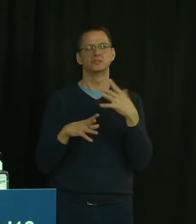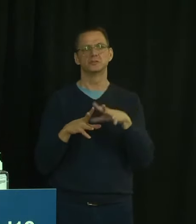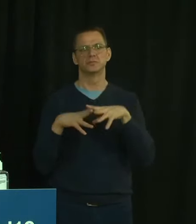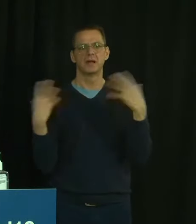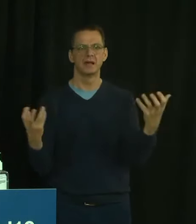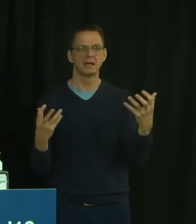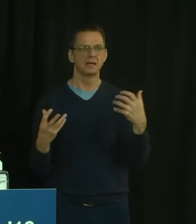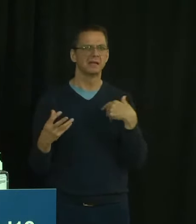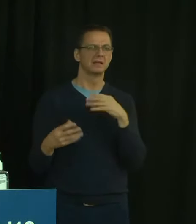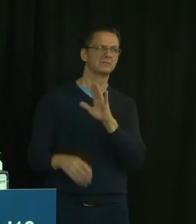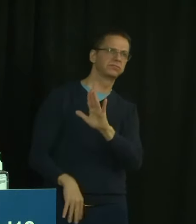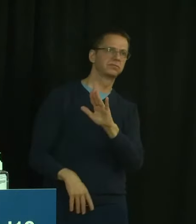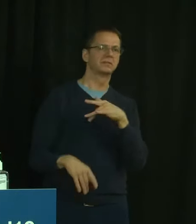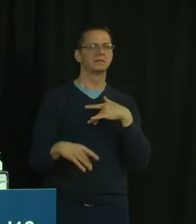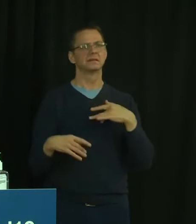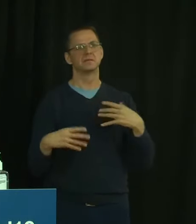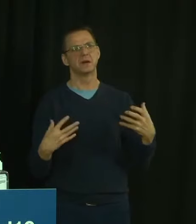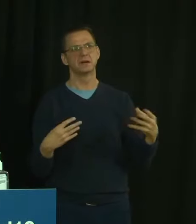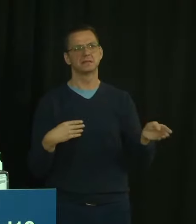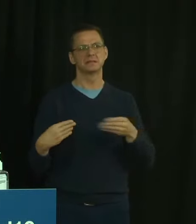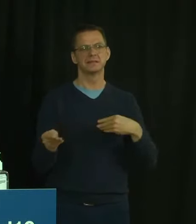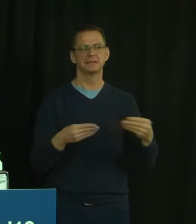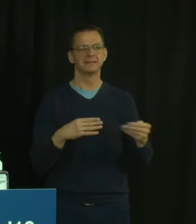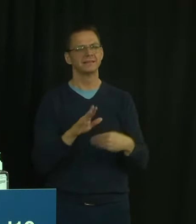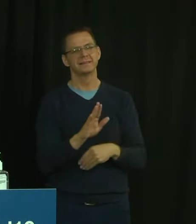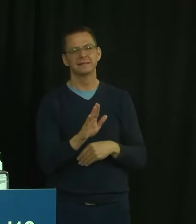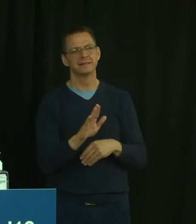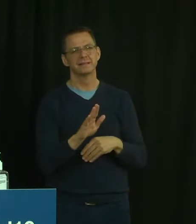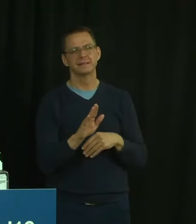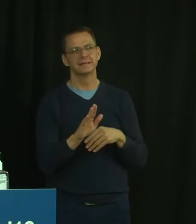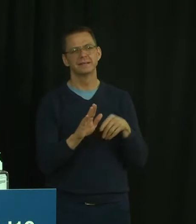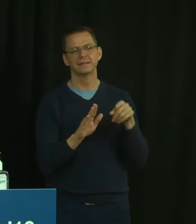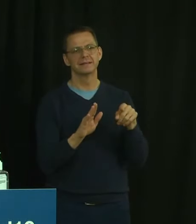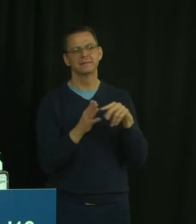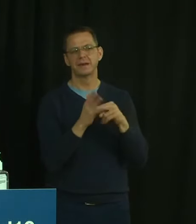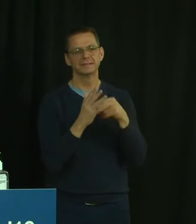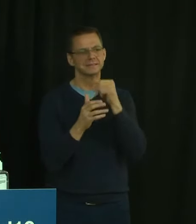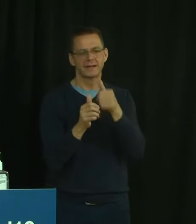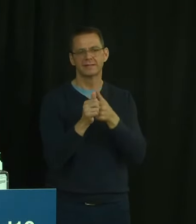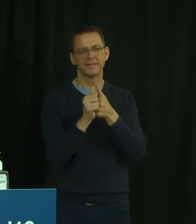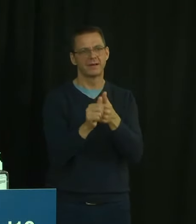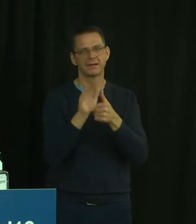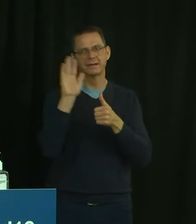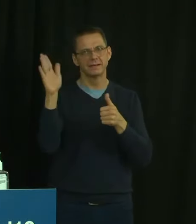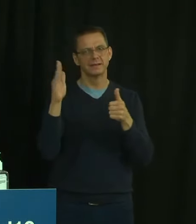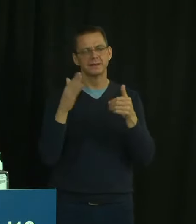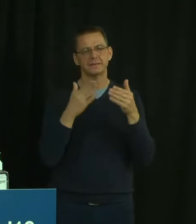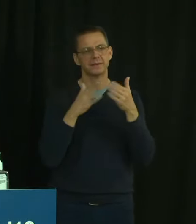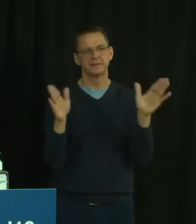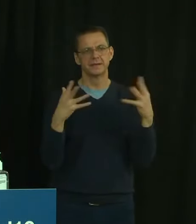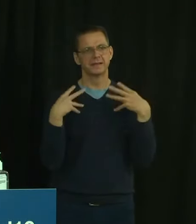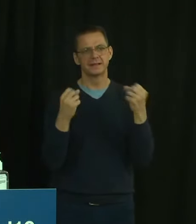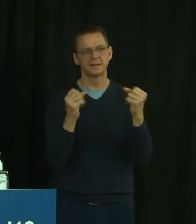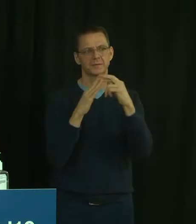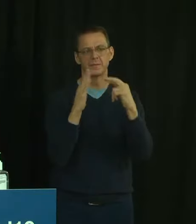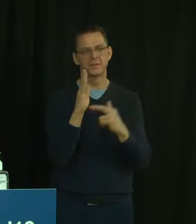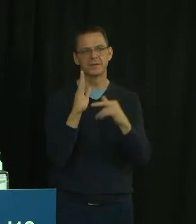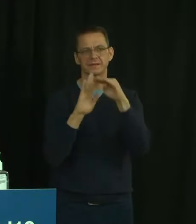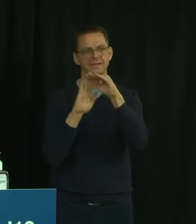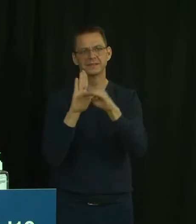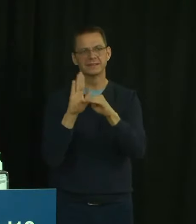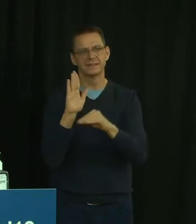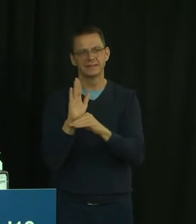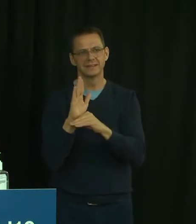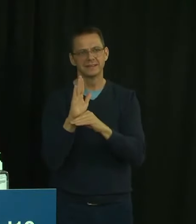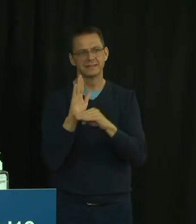as much as they were before. And so the real question is what kinds of additional measures would be the most effective to